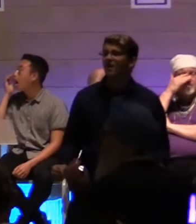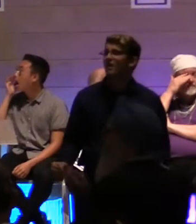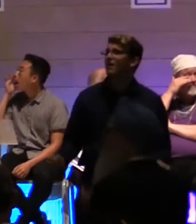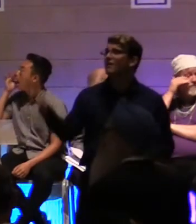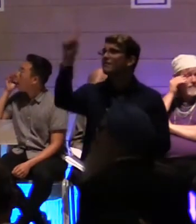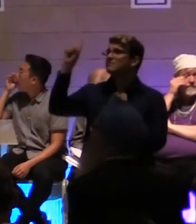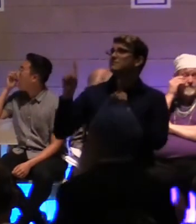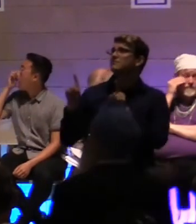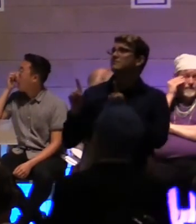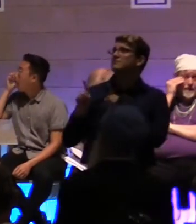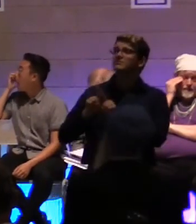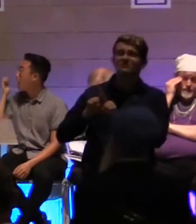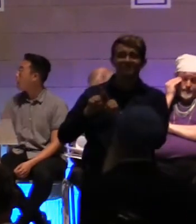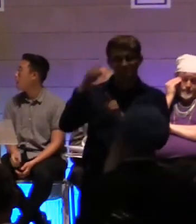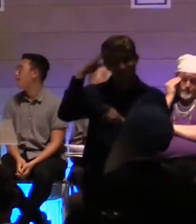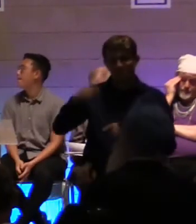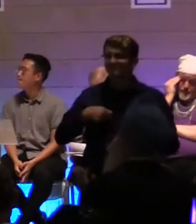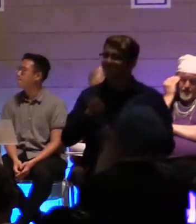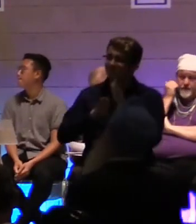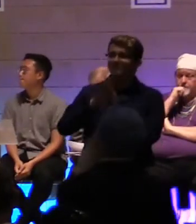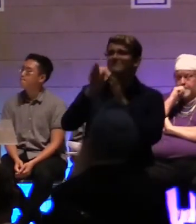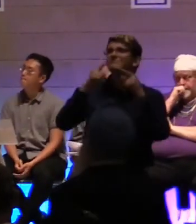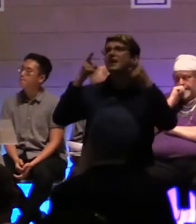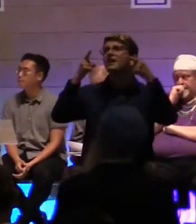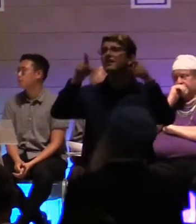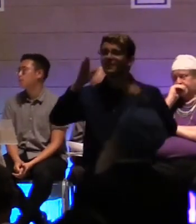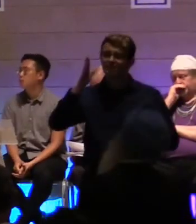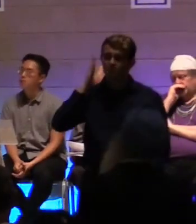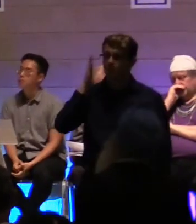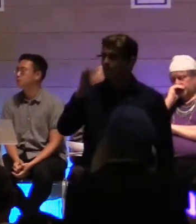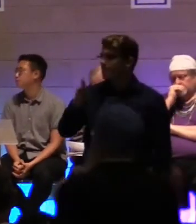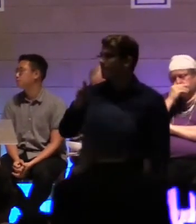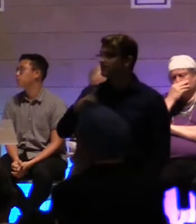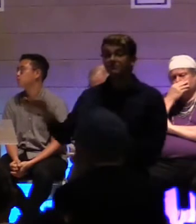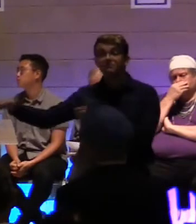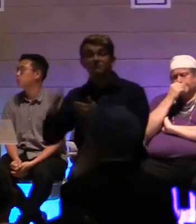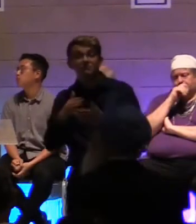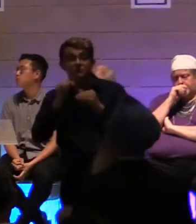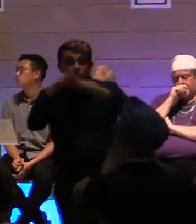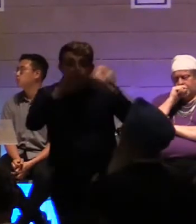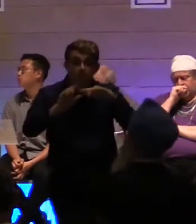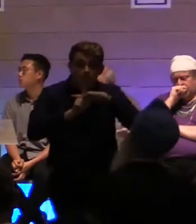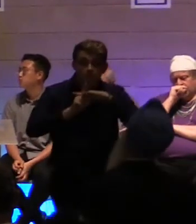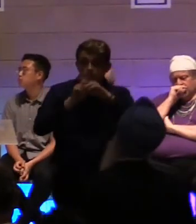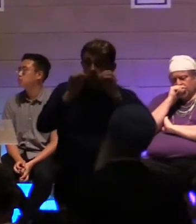I can take it. Say that again. When trouble stands in my way,